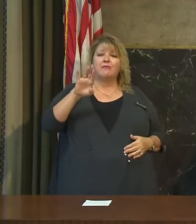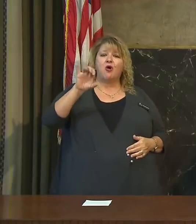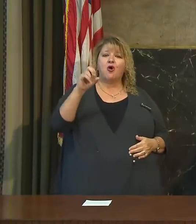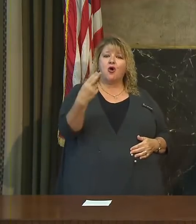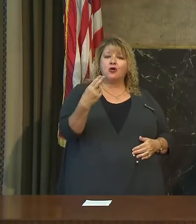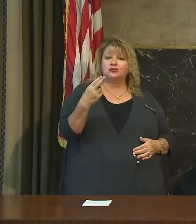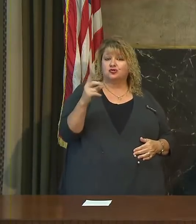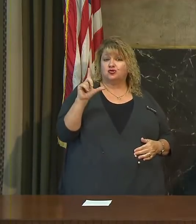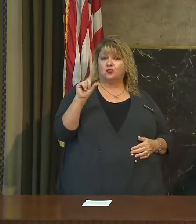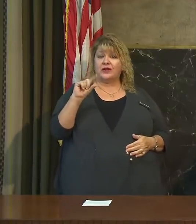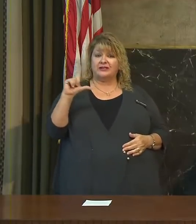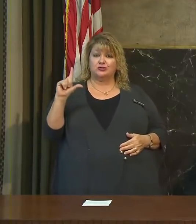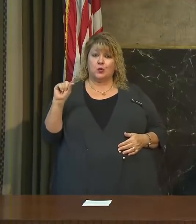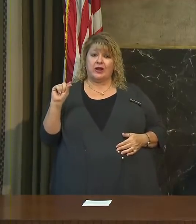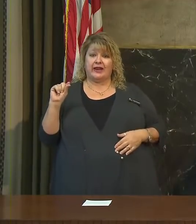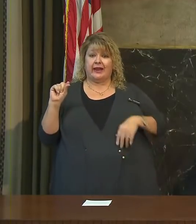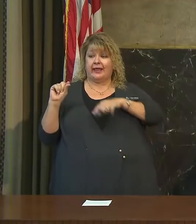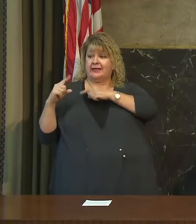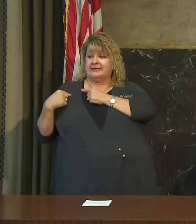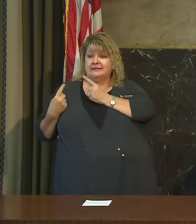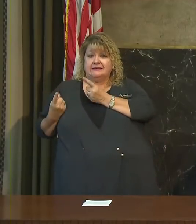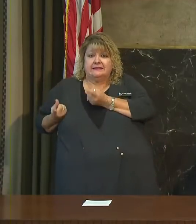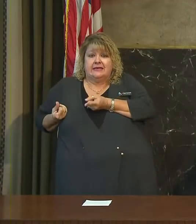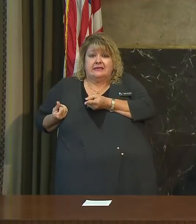that they are exhausted,